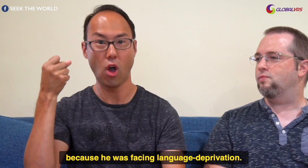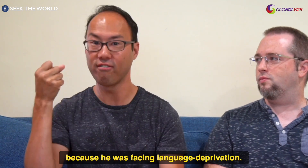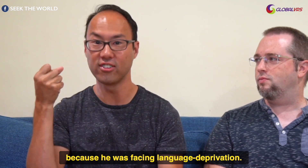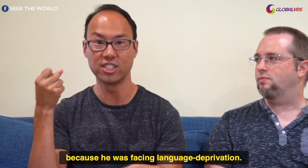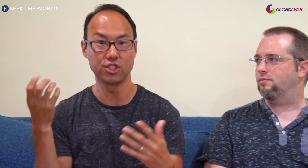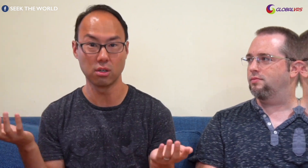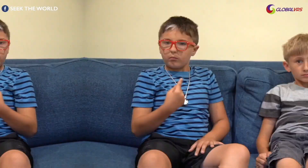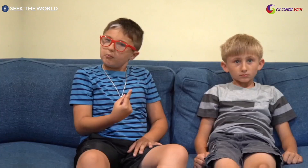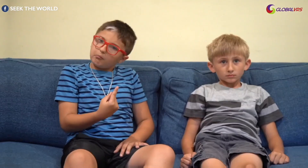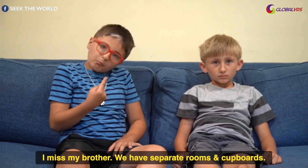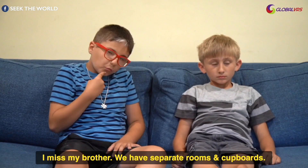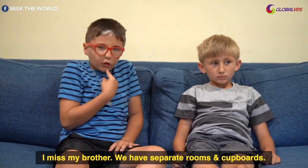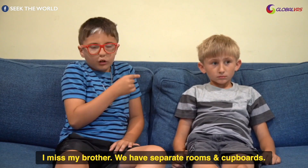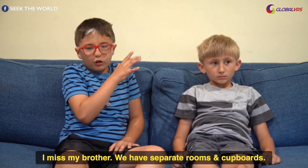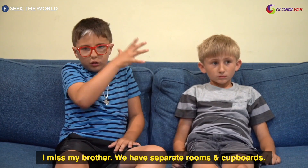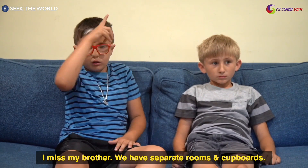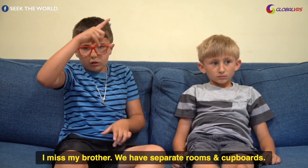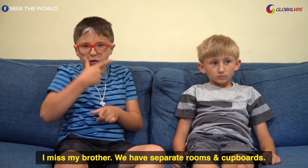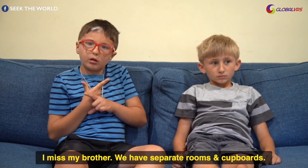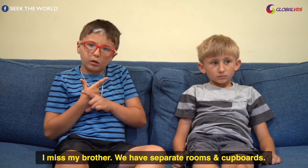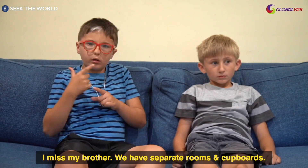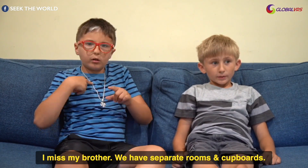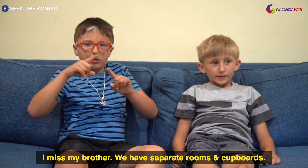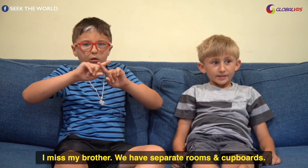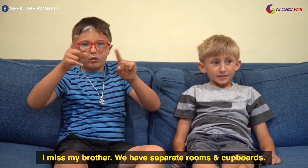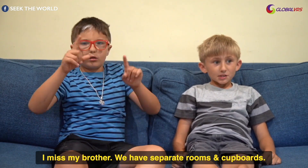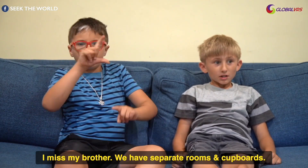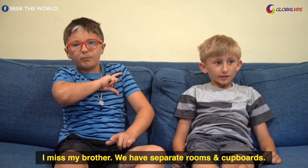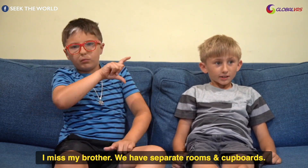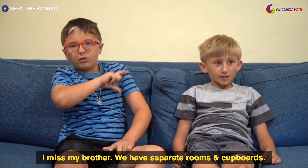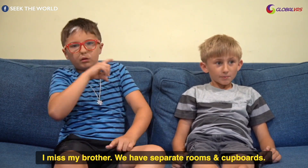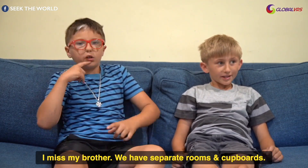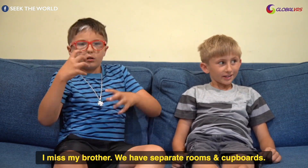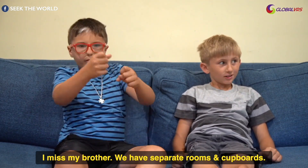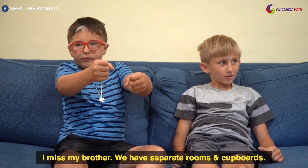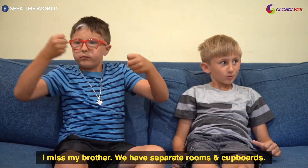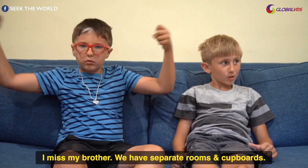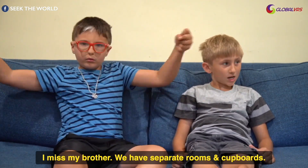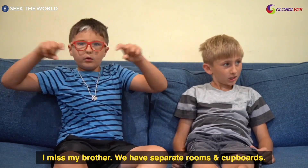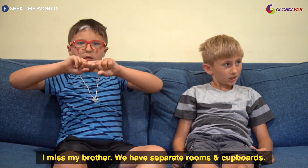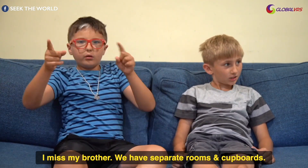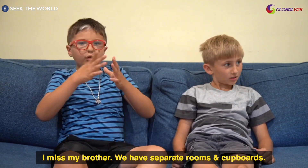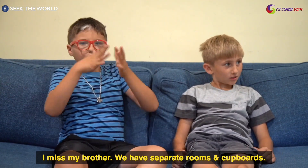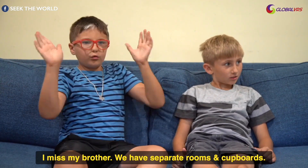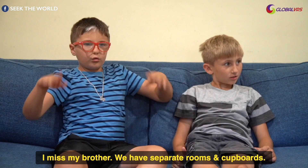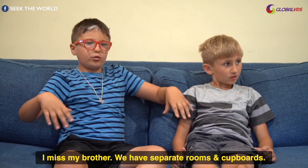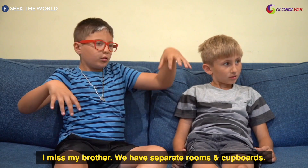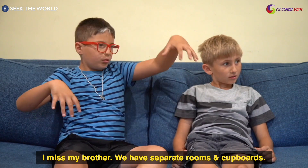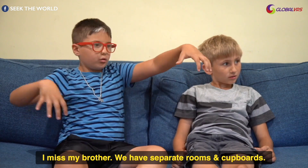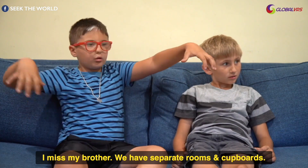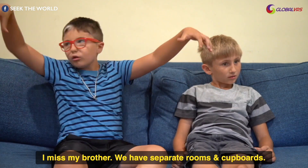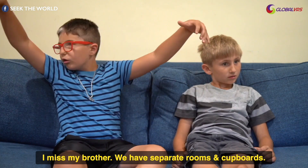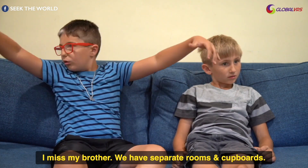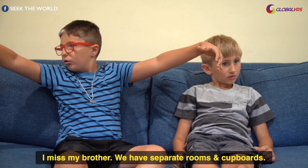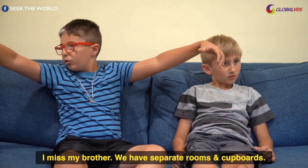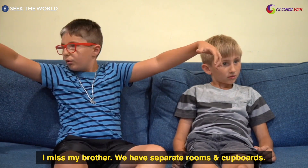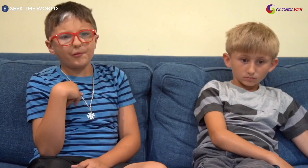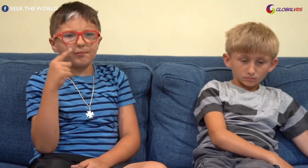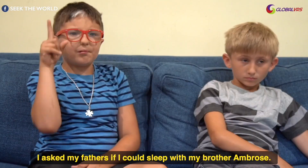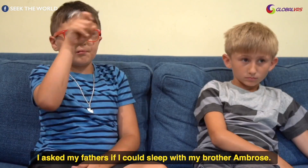language deprivation. I miss my brother. We had separate rooms. The police took us to different rooms.